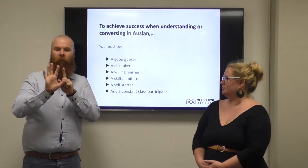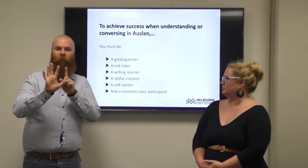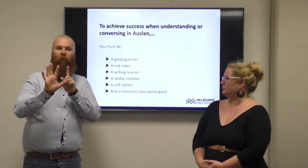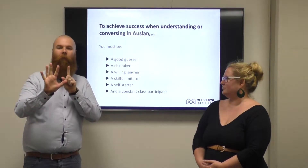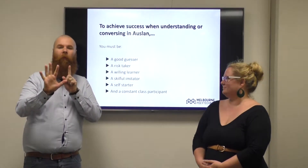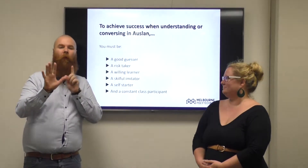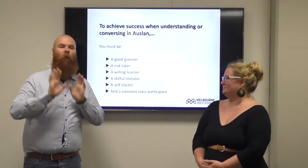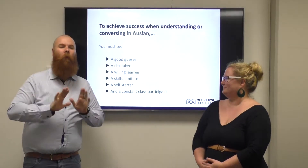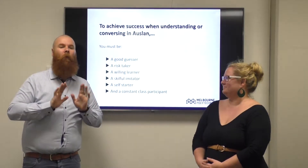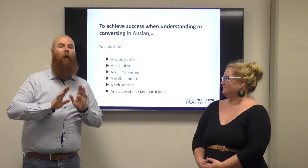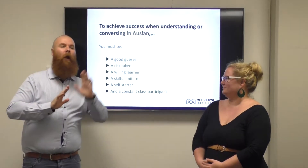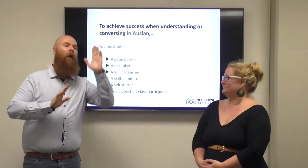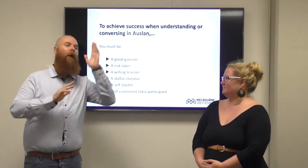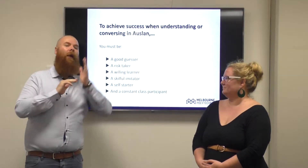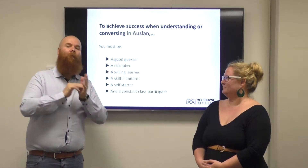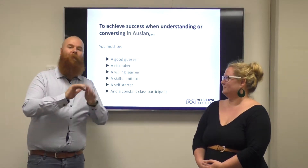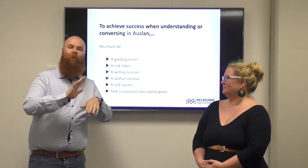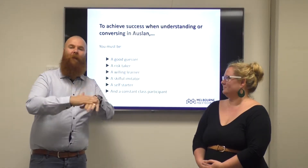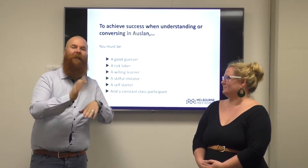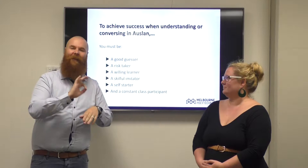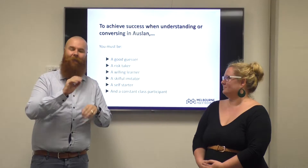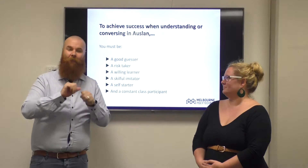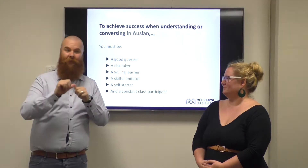wait because you might lag behind.